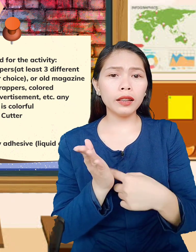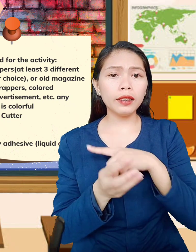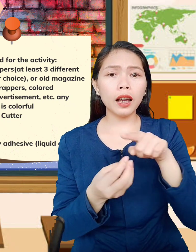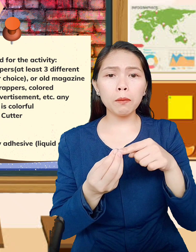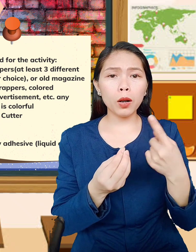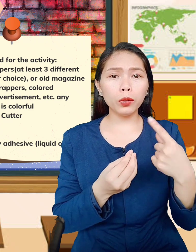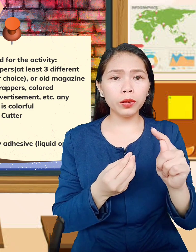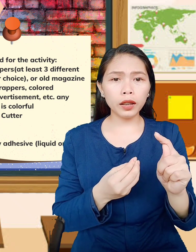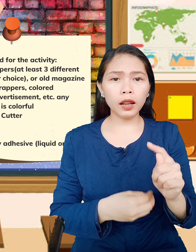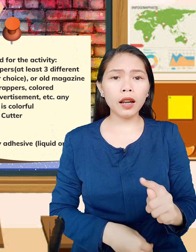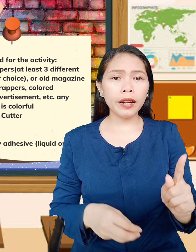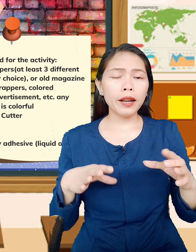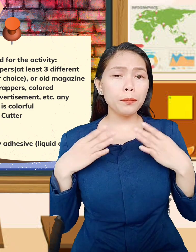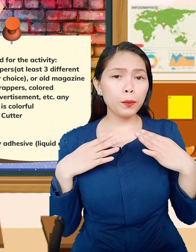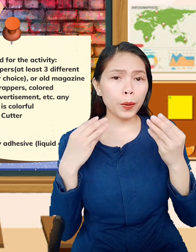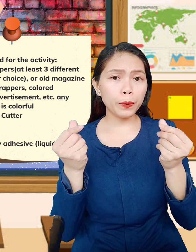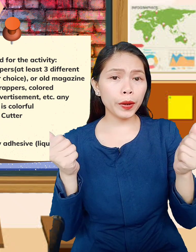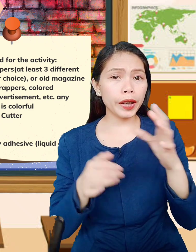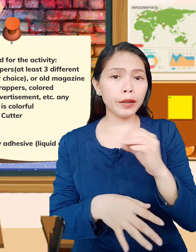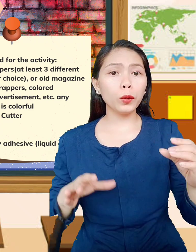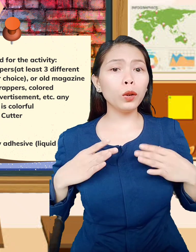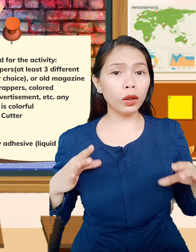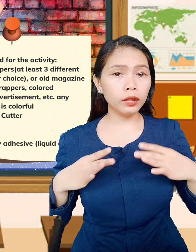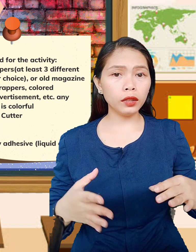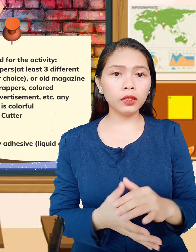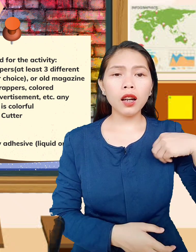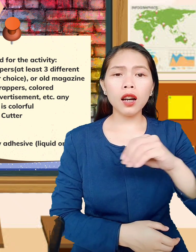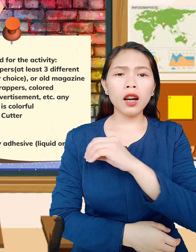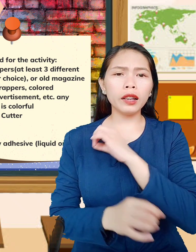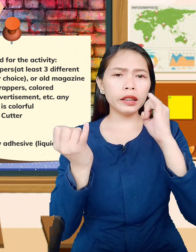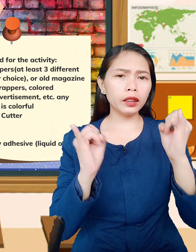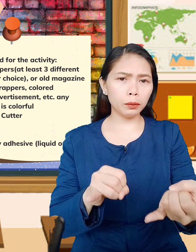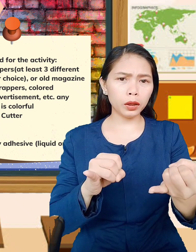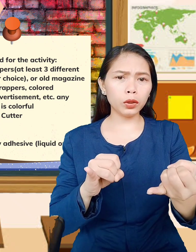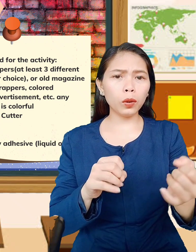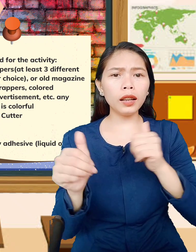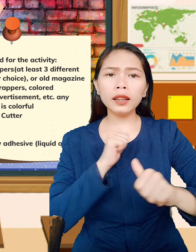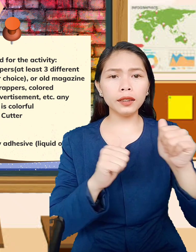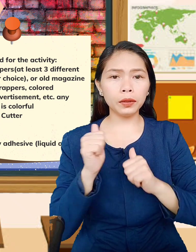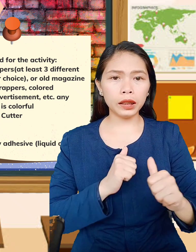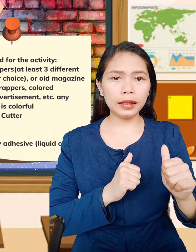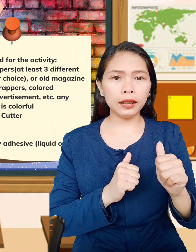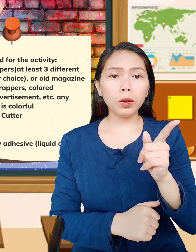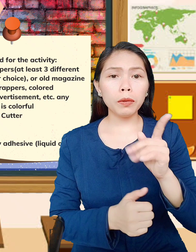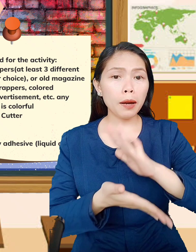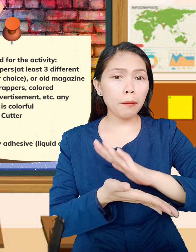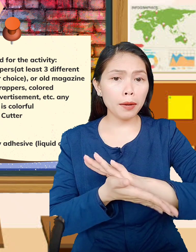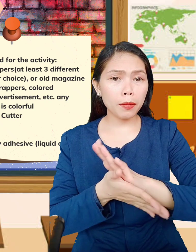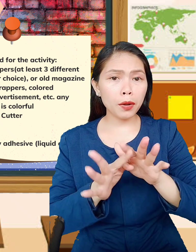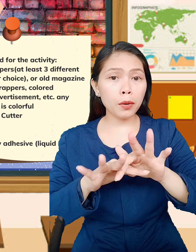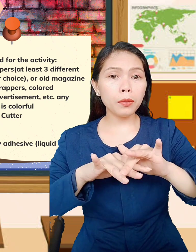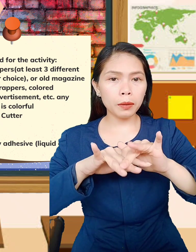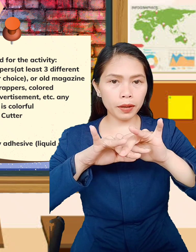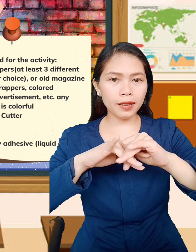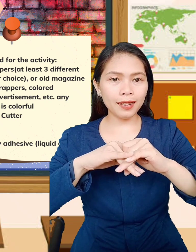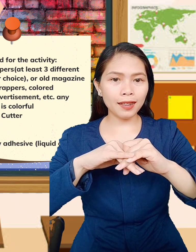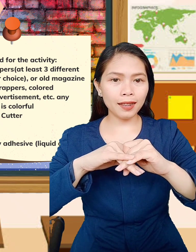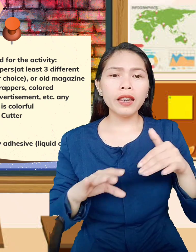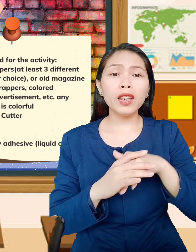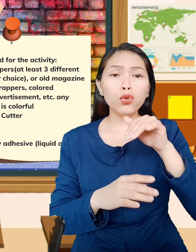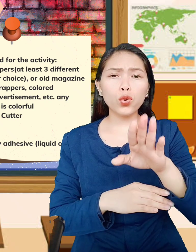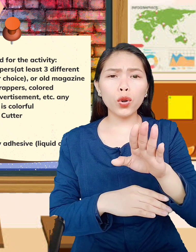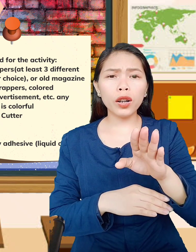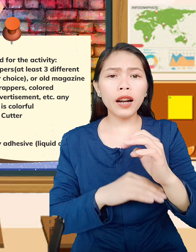Since we are discussing about a textile or cloth, our individual activity will be paper